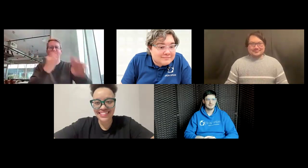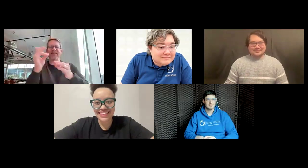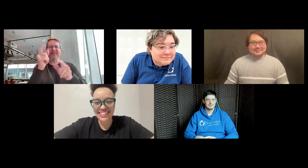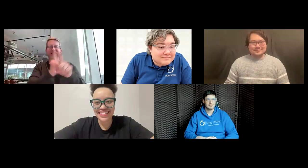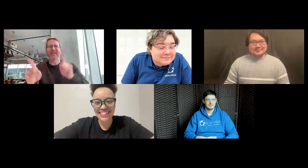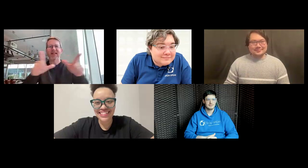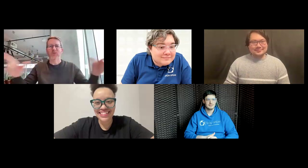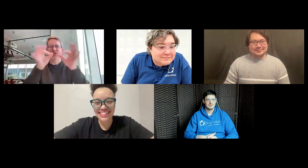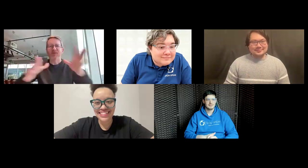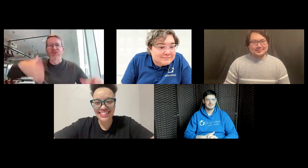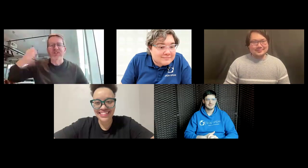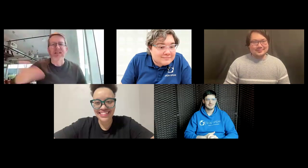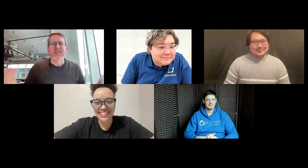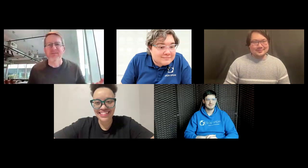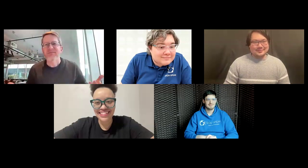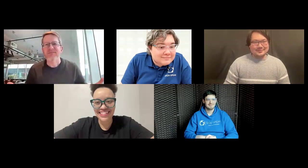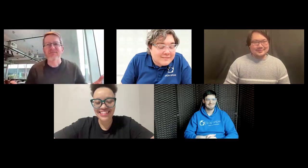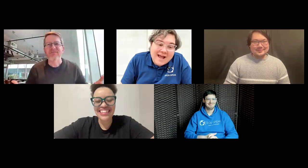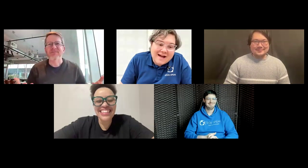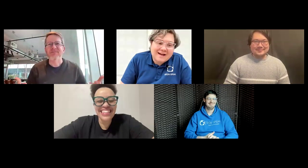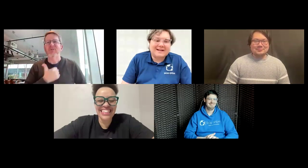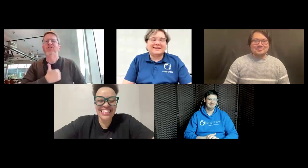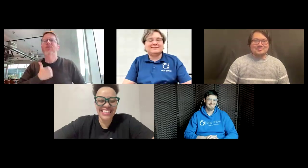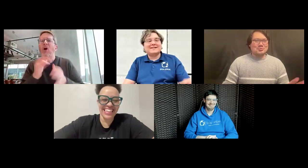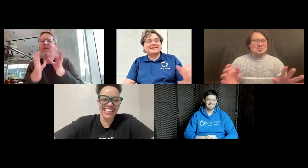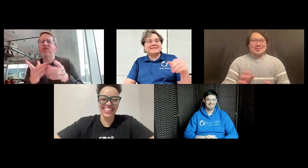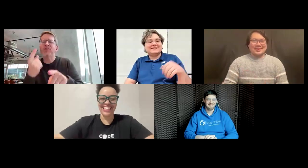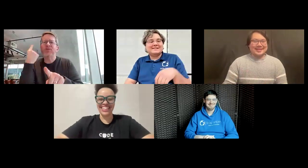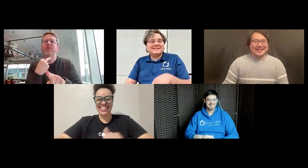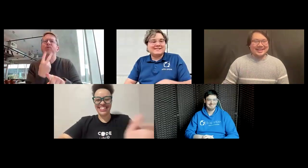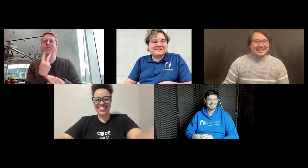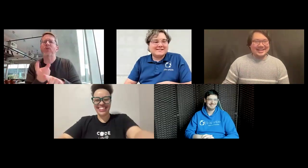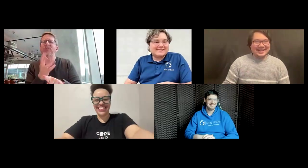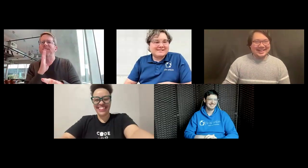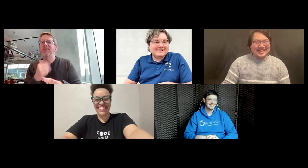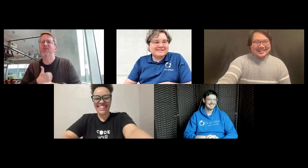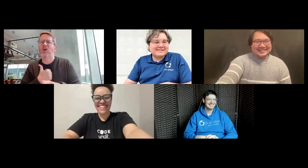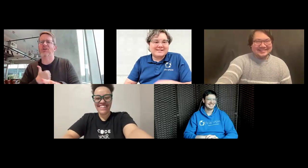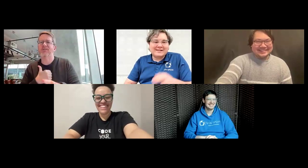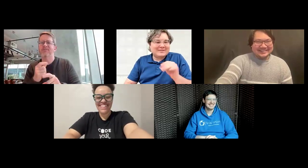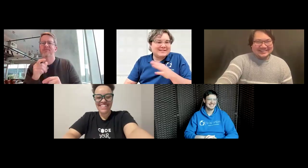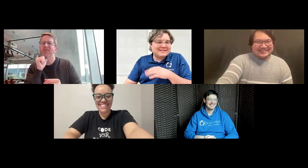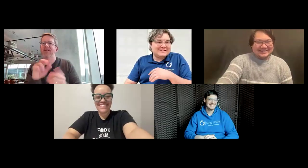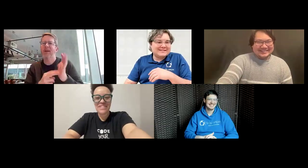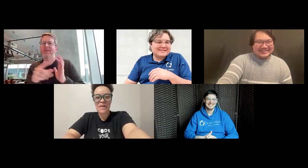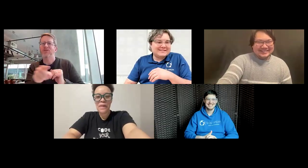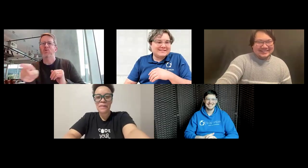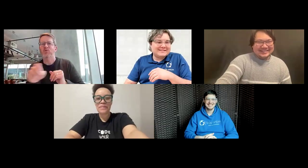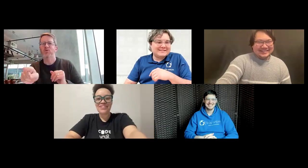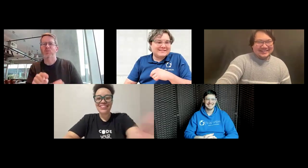making these magical replacements for sign language interpreters yet? Sorry, interpreters who are voicing for us. Sorry. I